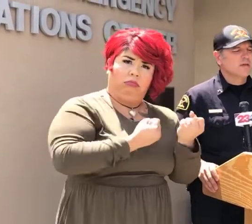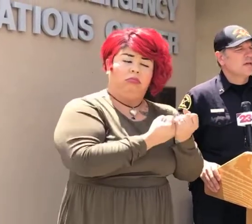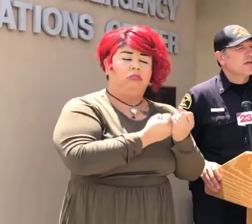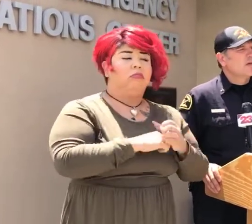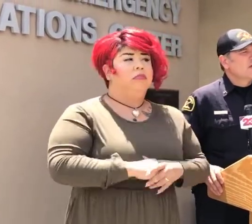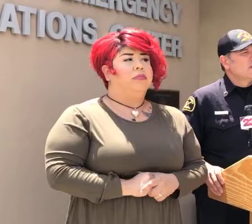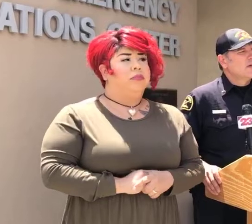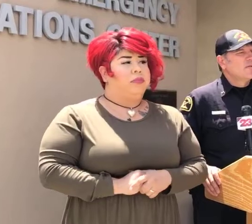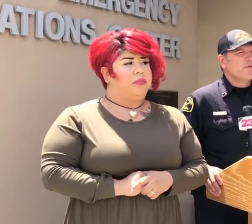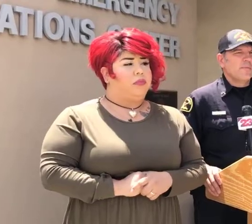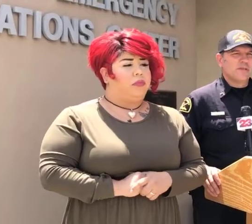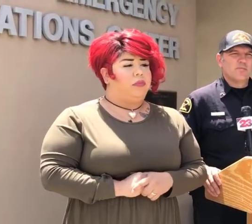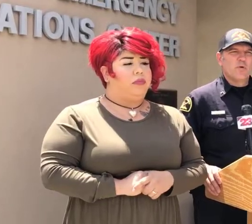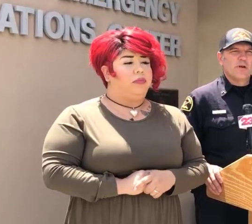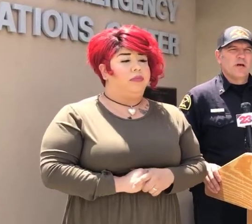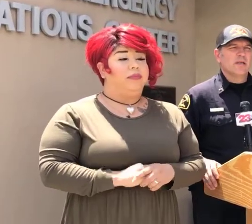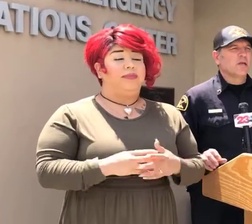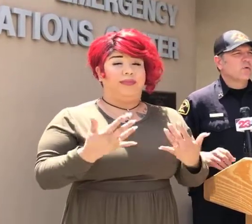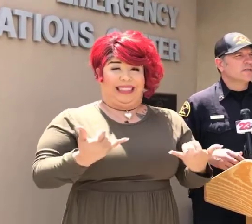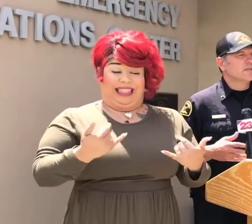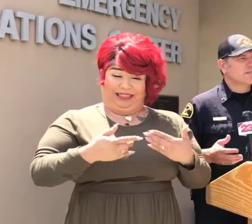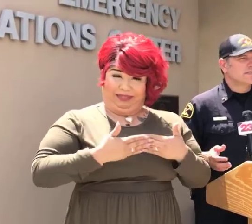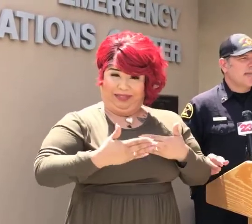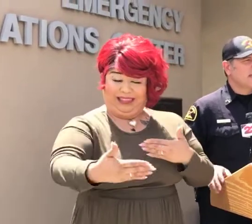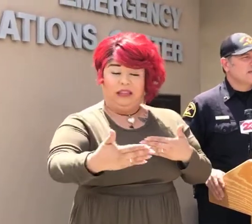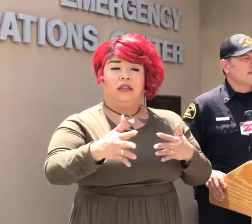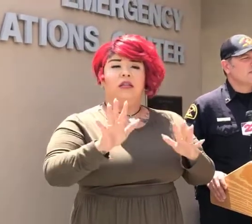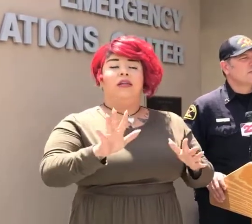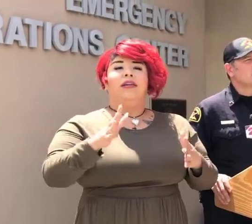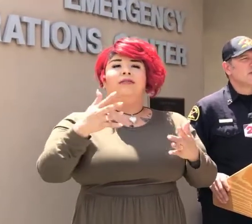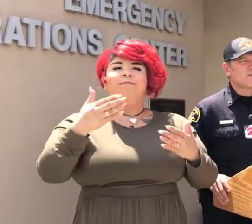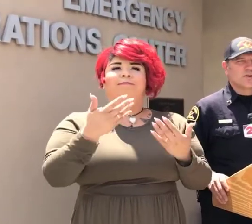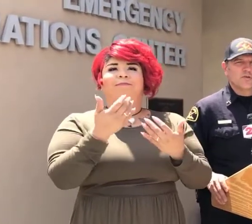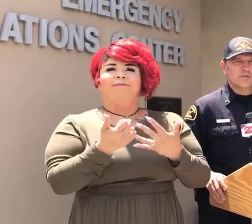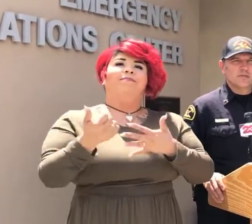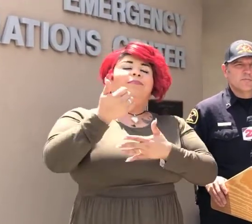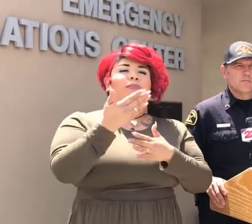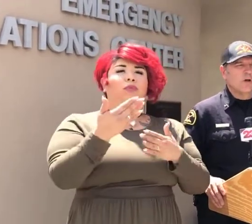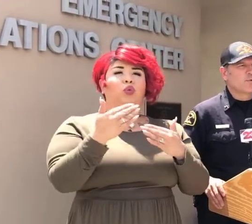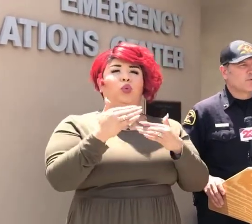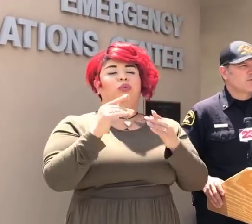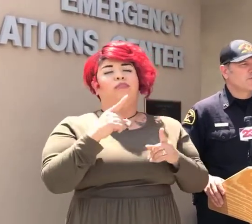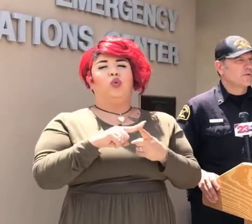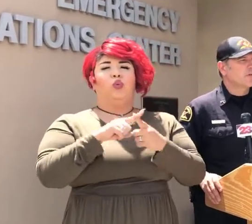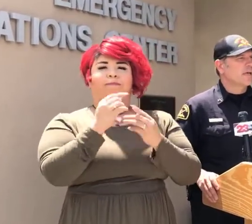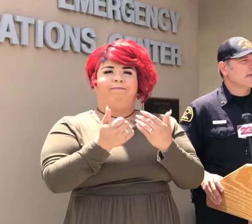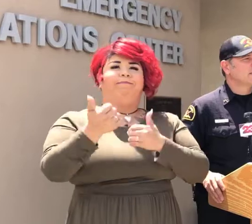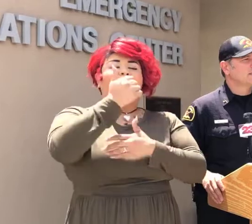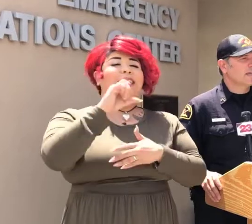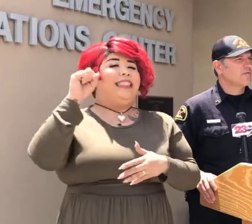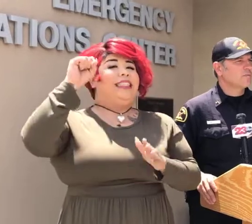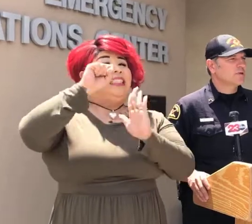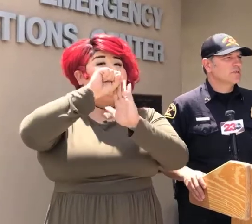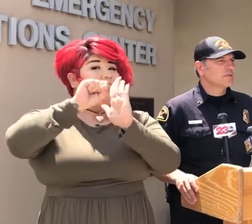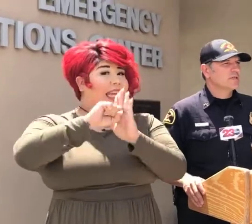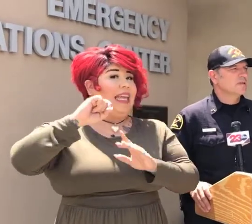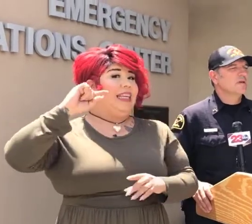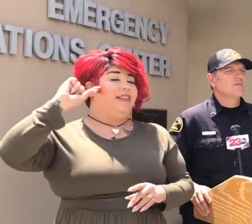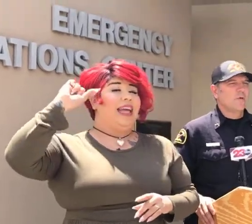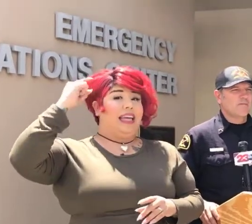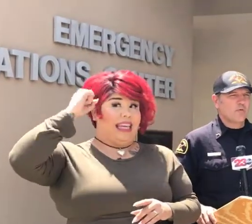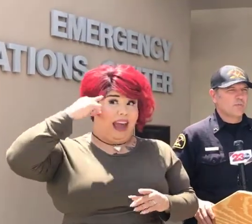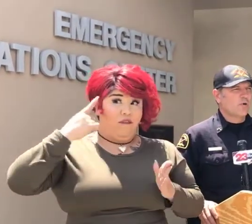Ridgecrest. From this point on, it went to the state, and Governor Newsom approved a state of